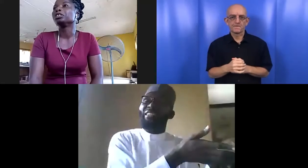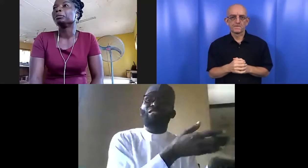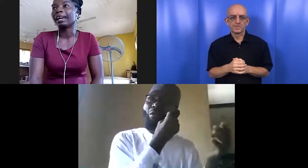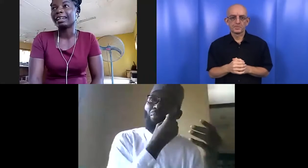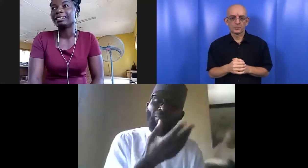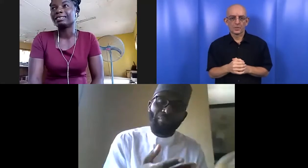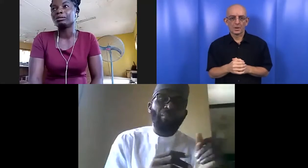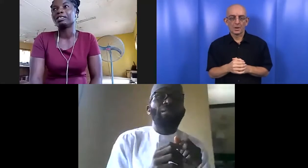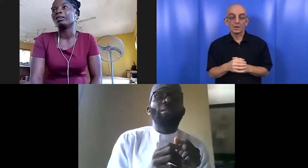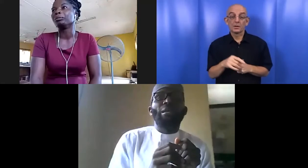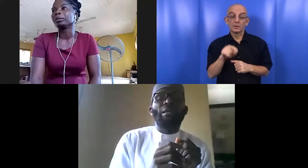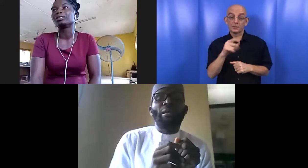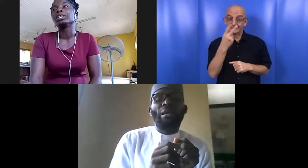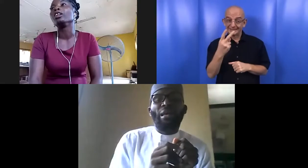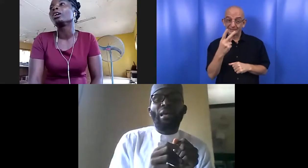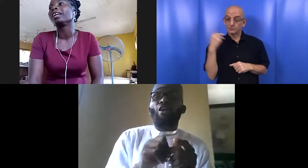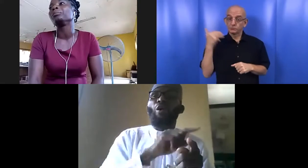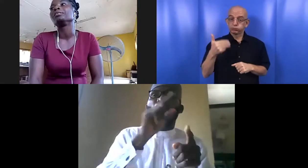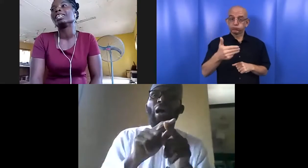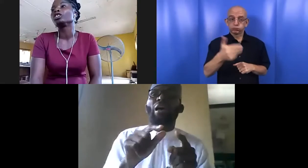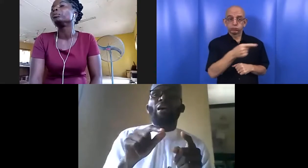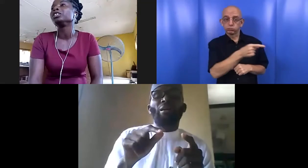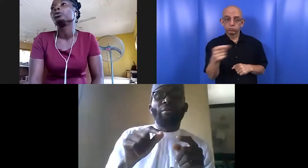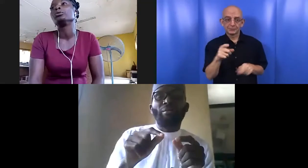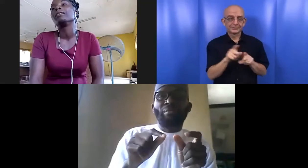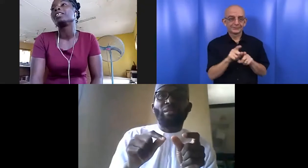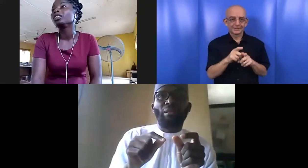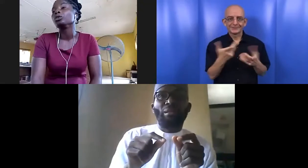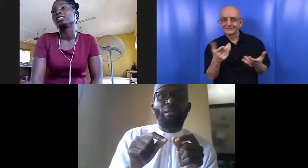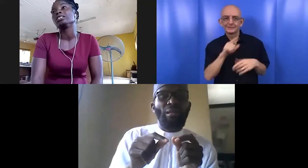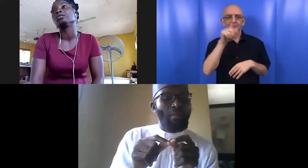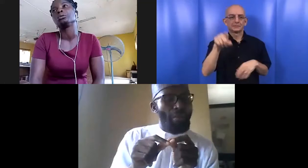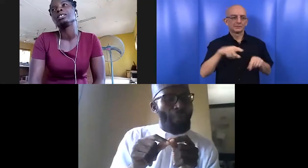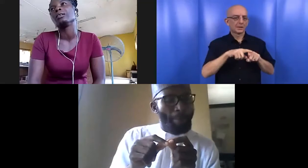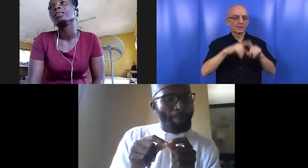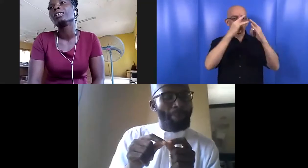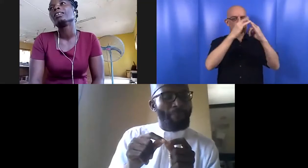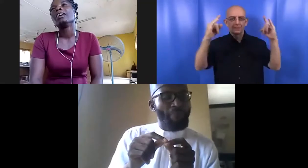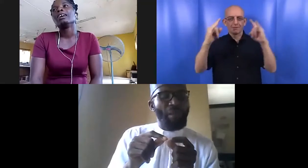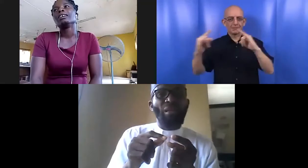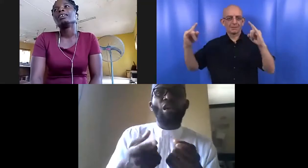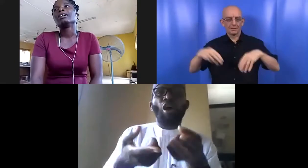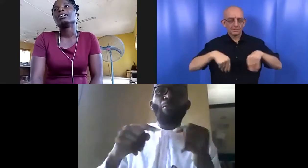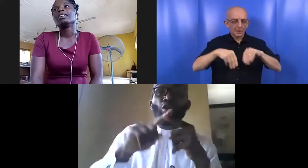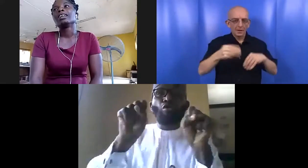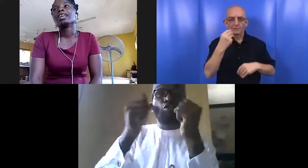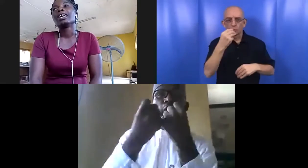goods to the market to sell. But with the lockdown, there's no place they could have taken those things to sell.